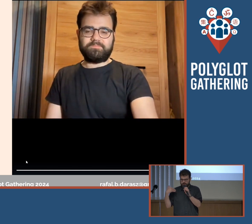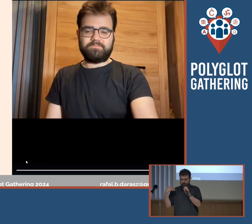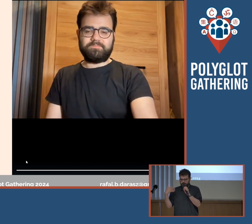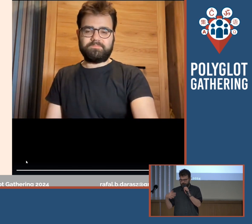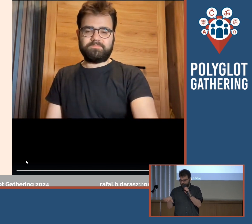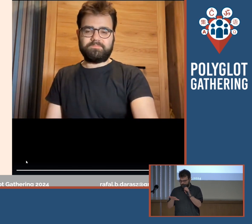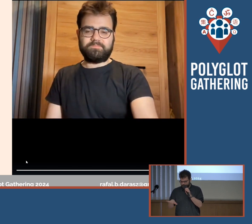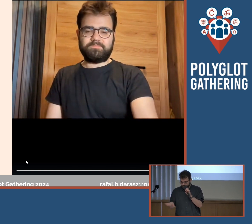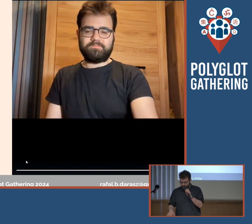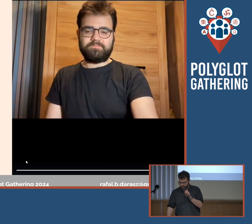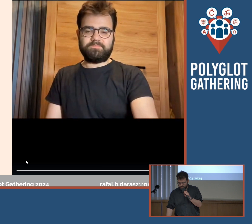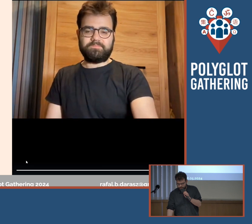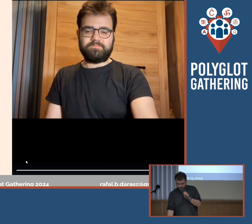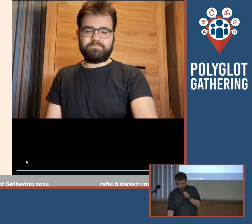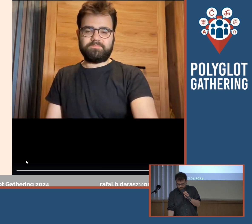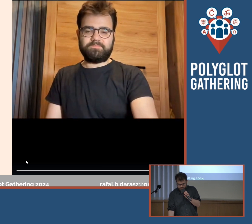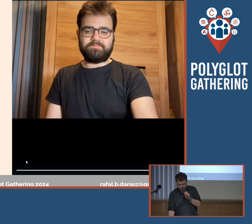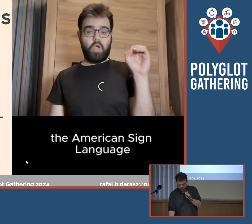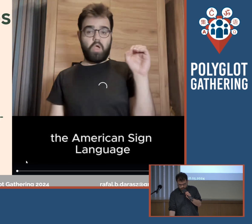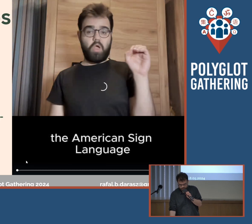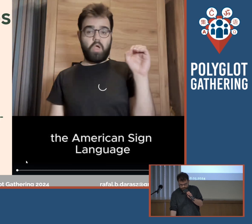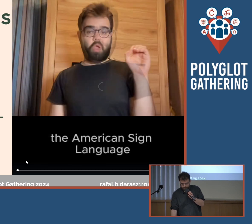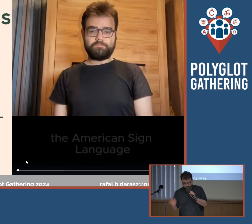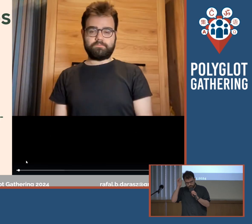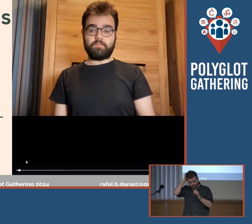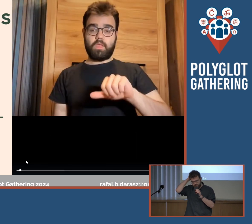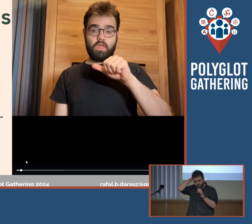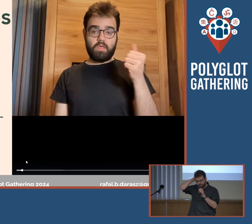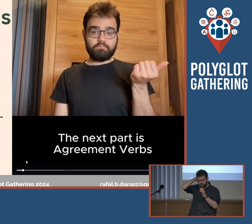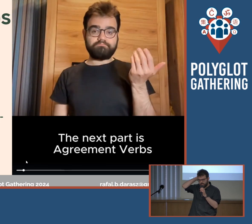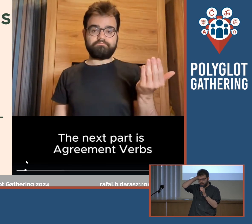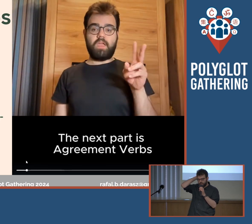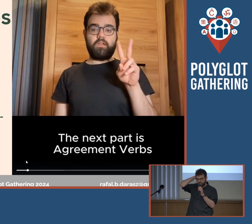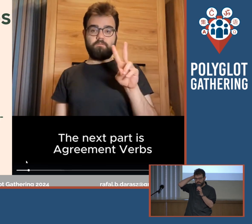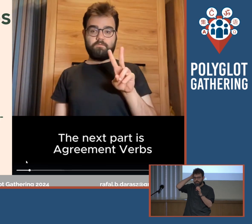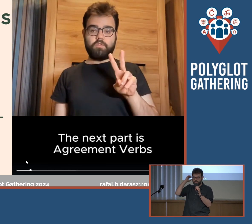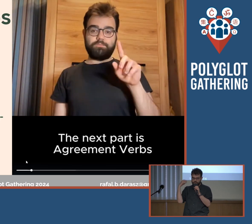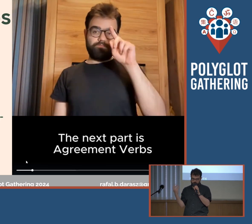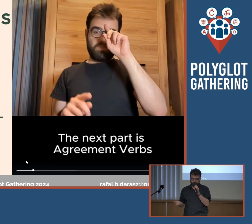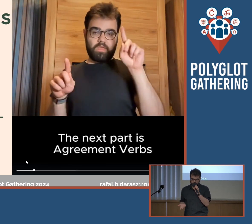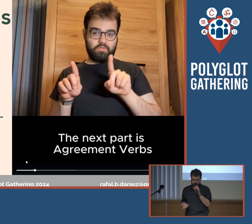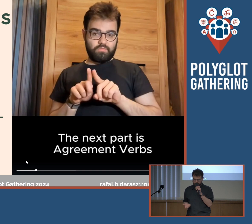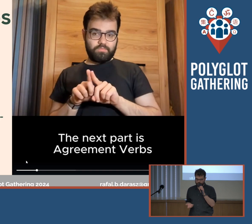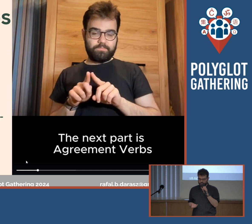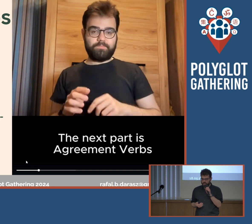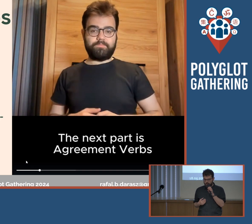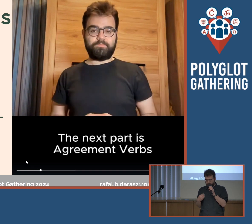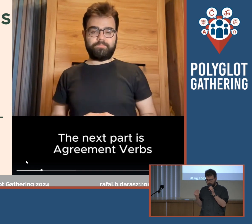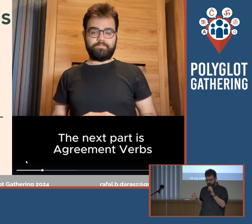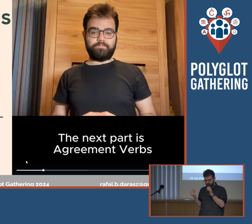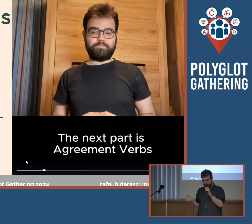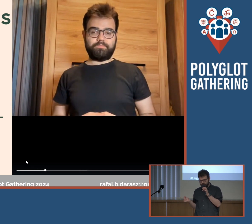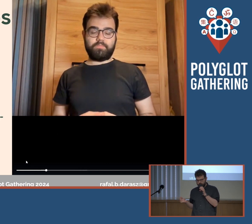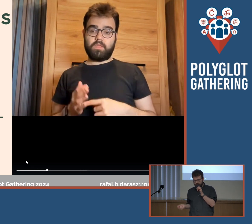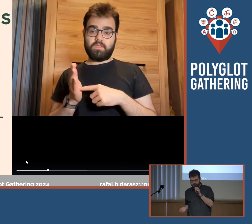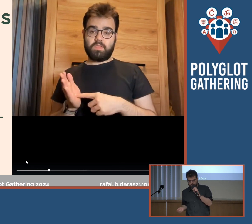manual part was the same one. The next thing is agreement verbs. They